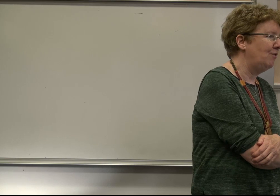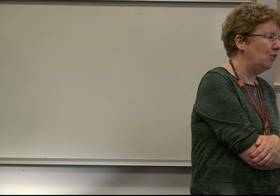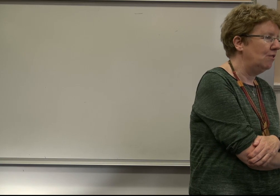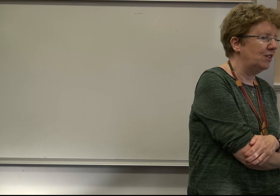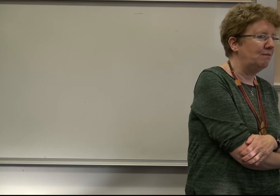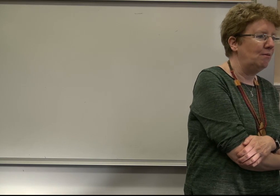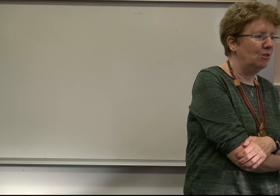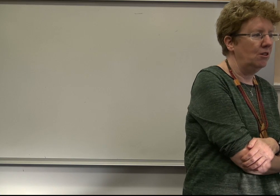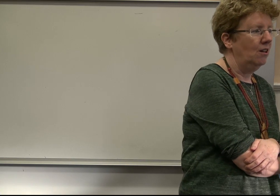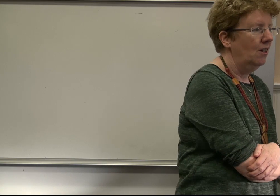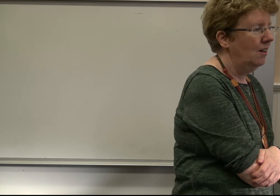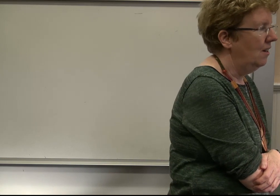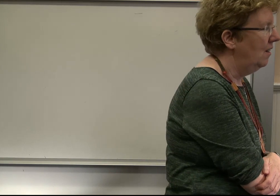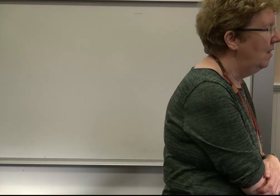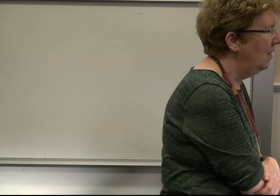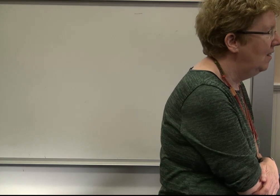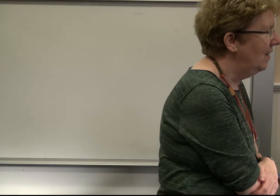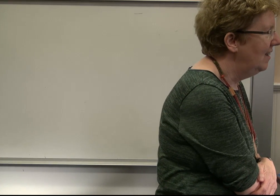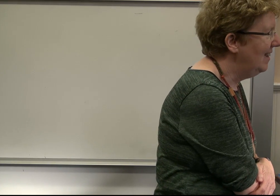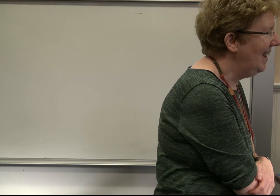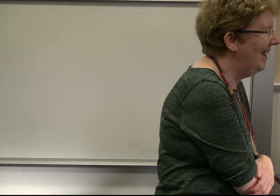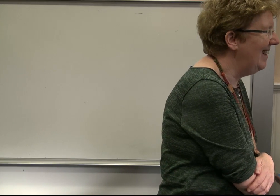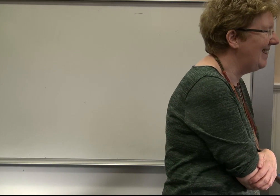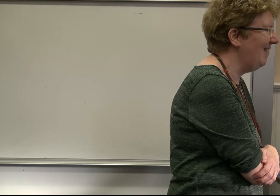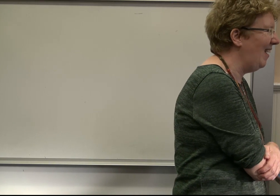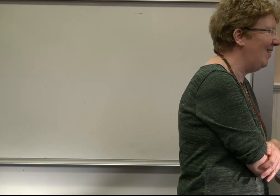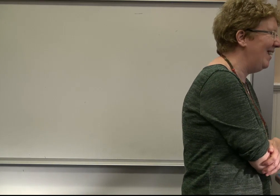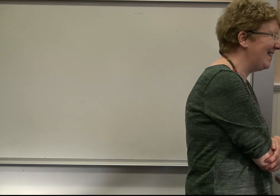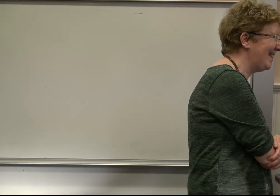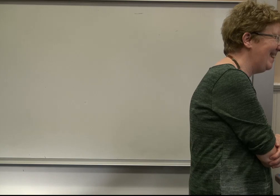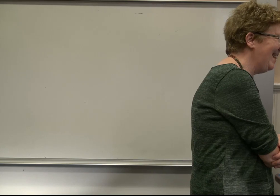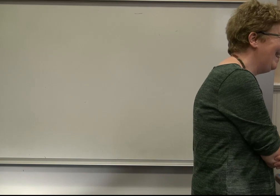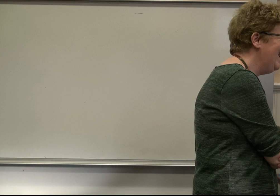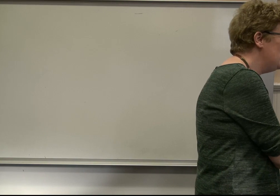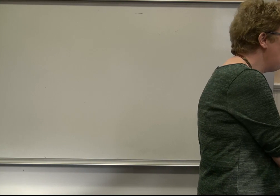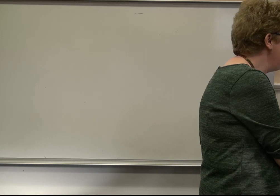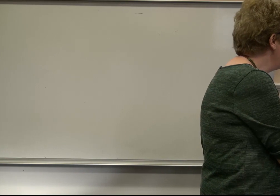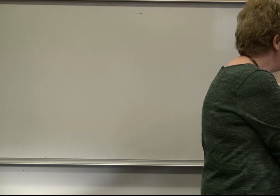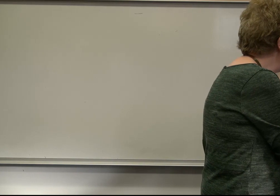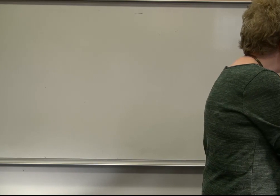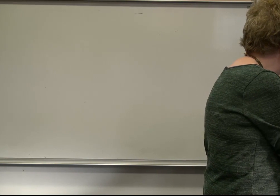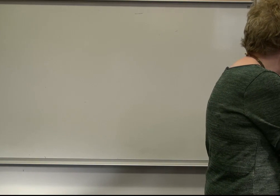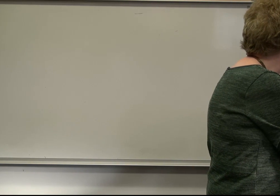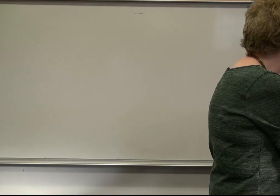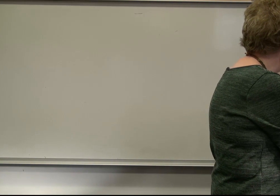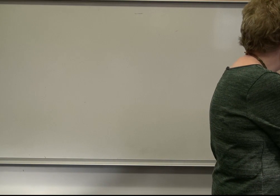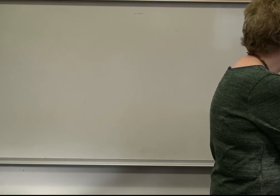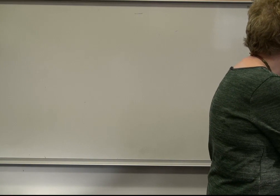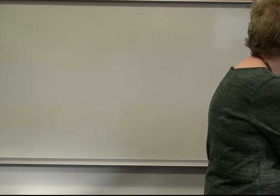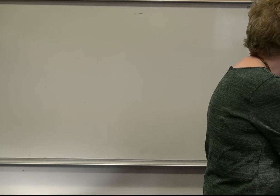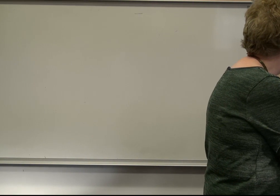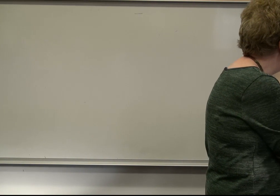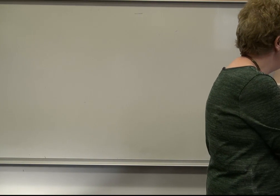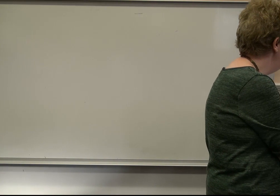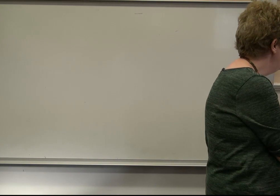don't have to, just if they want to. I'll reach out to him again. Yeah, see if that works. Jemina, as well as being an interpreter, is also a